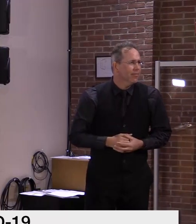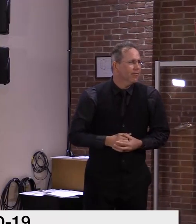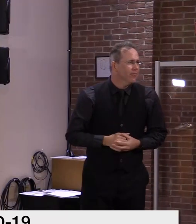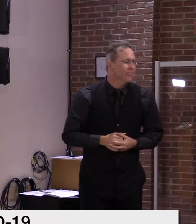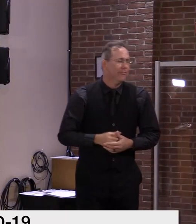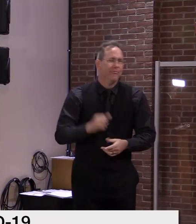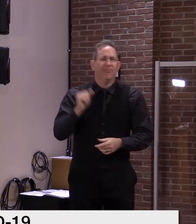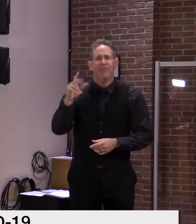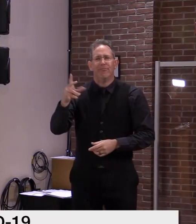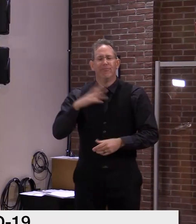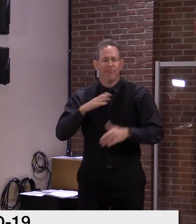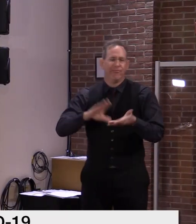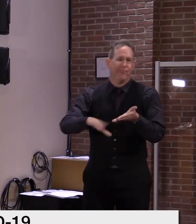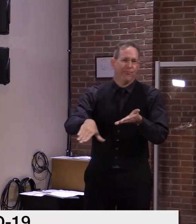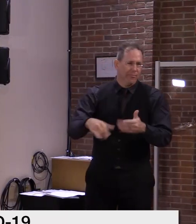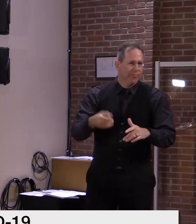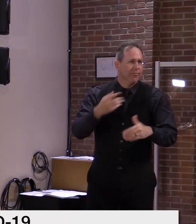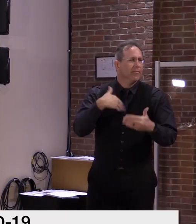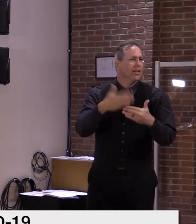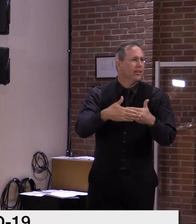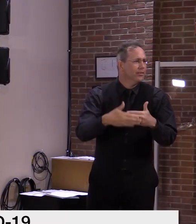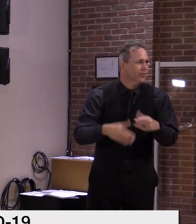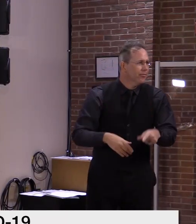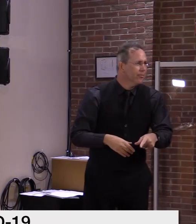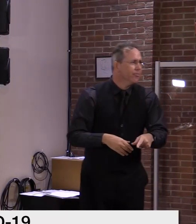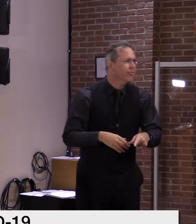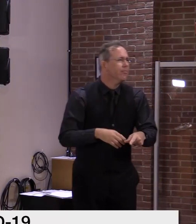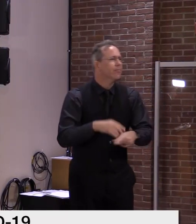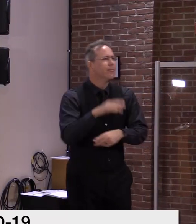Ann Wallace Allen, 7 days.